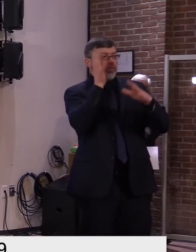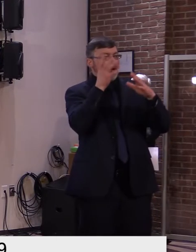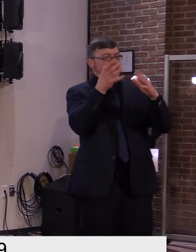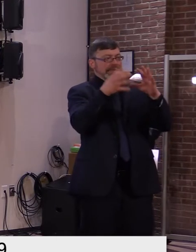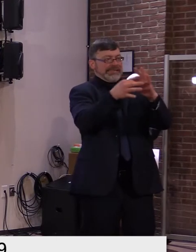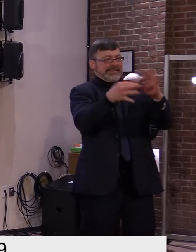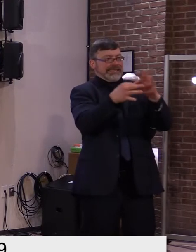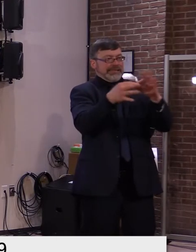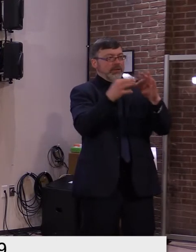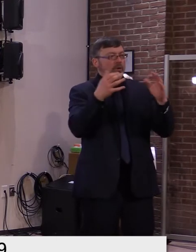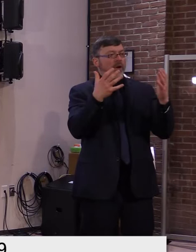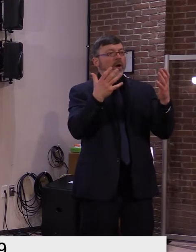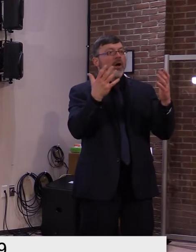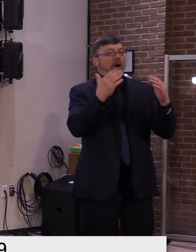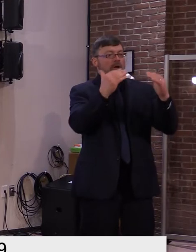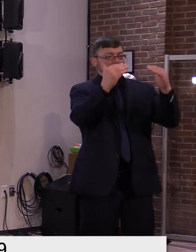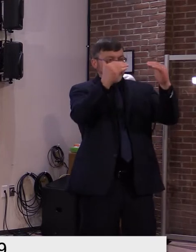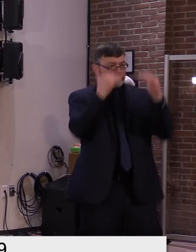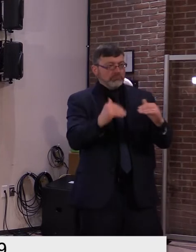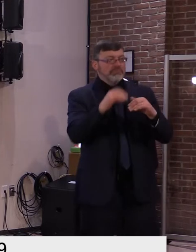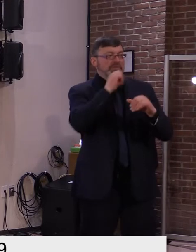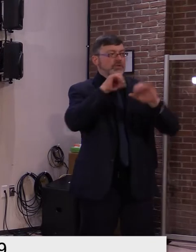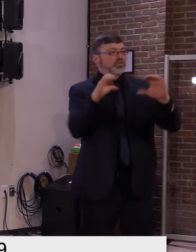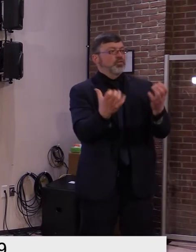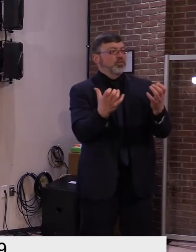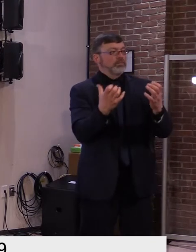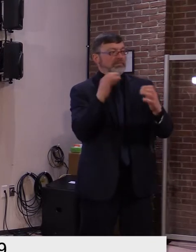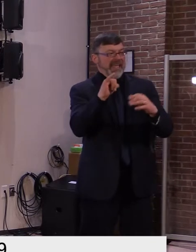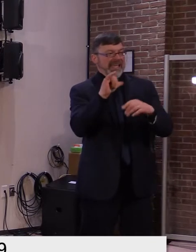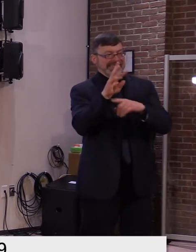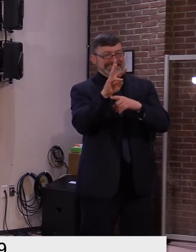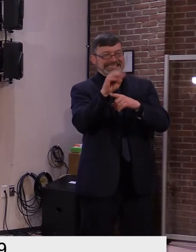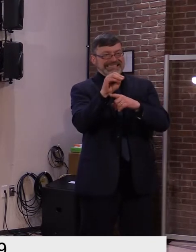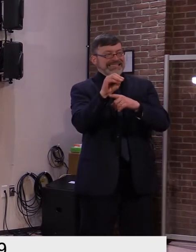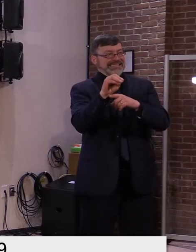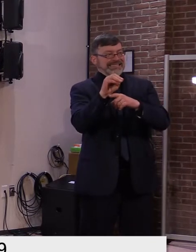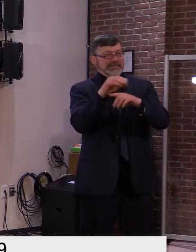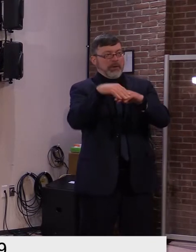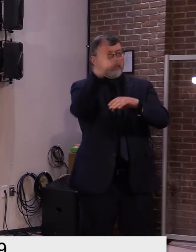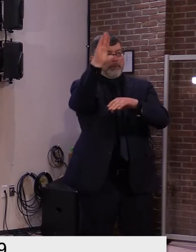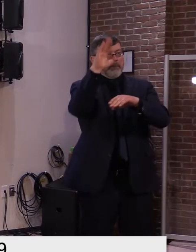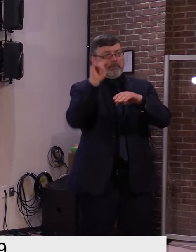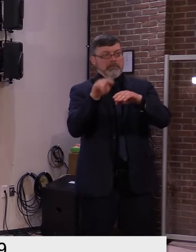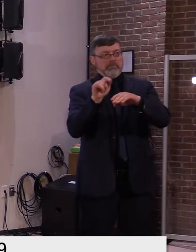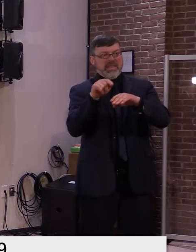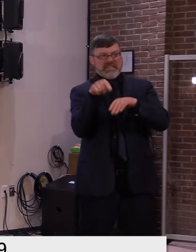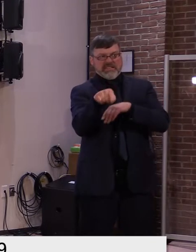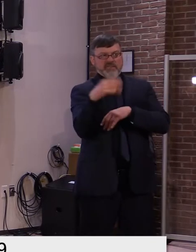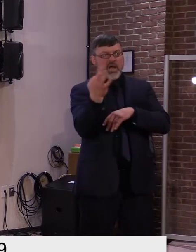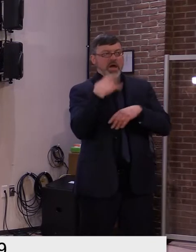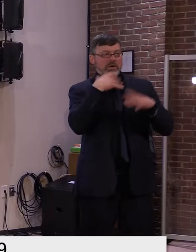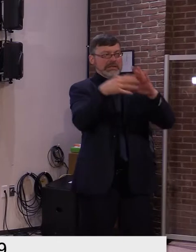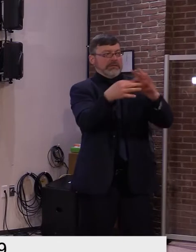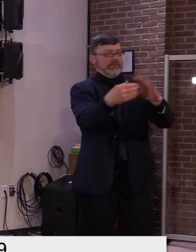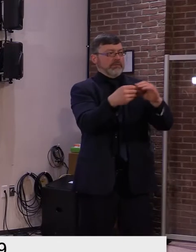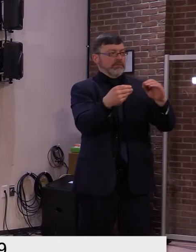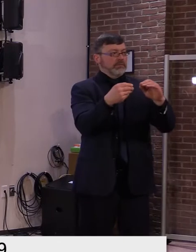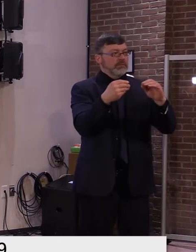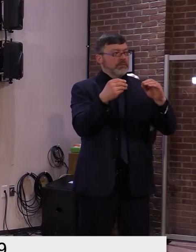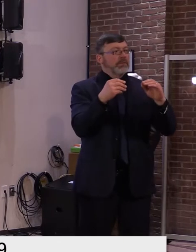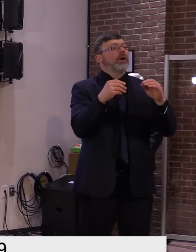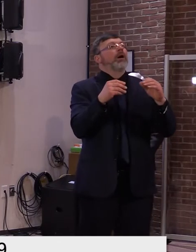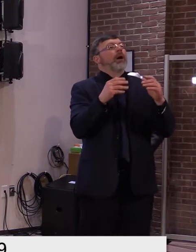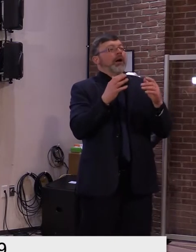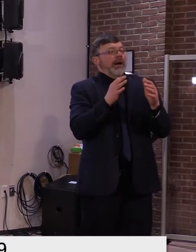these assurances on supply, I'll also be able to outline the full schedule for all remaining age bands in order